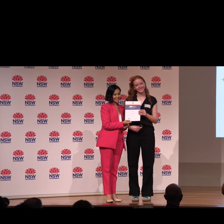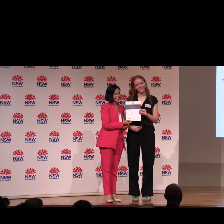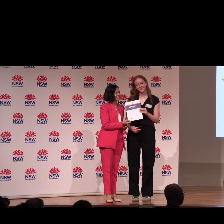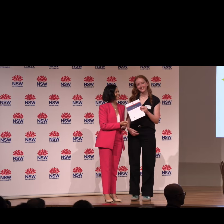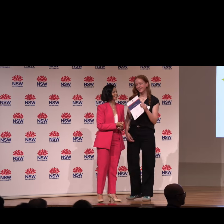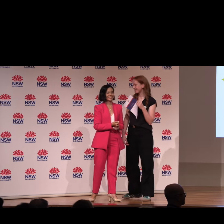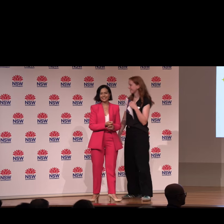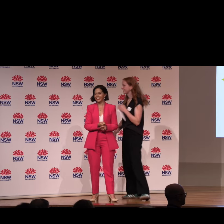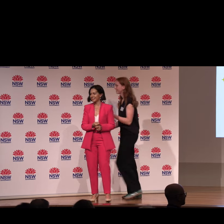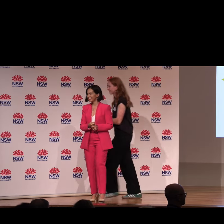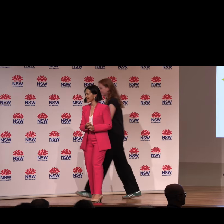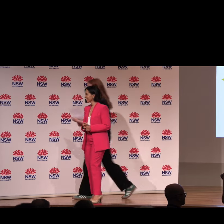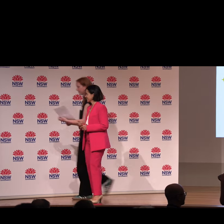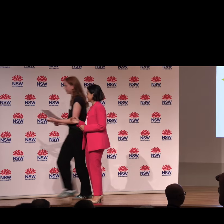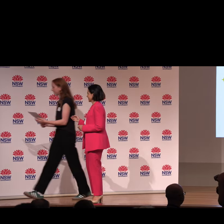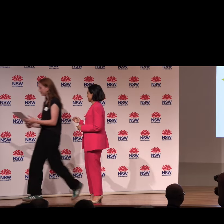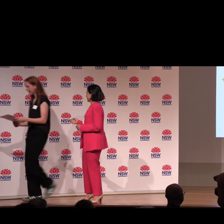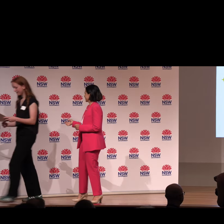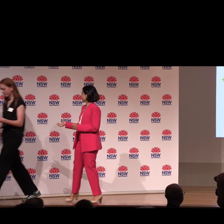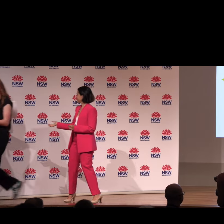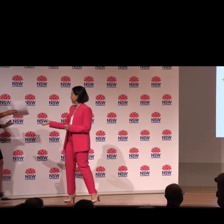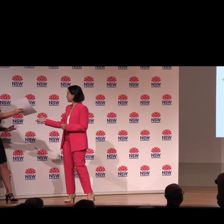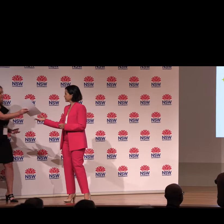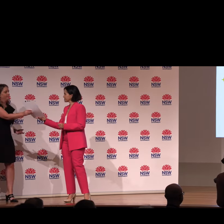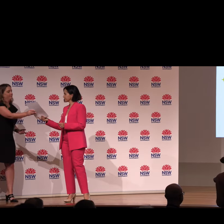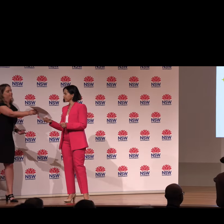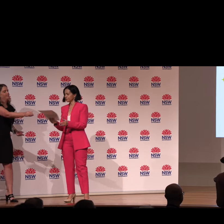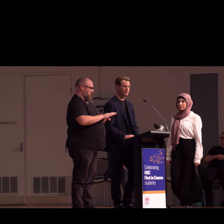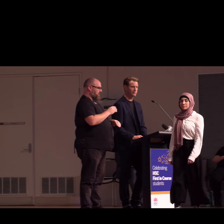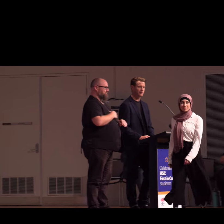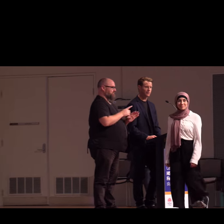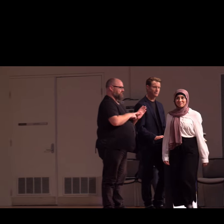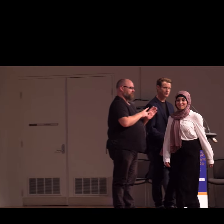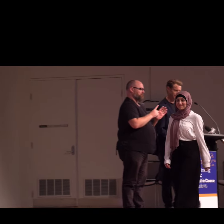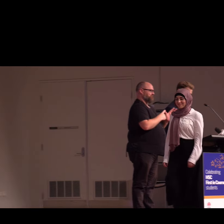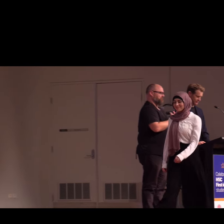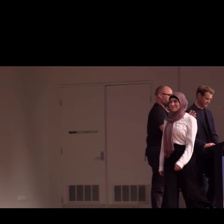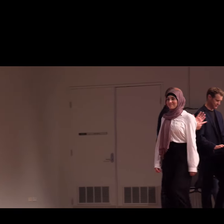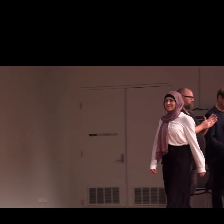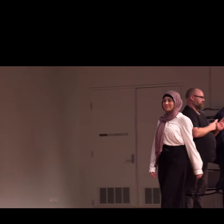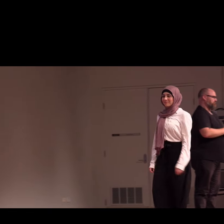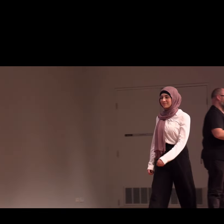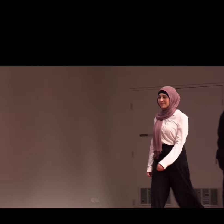Earth and environmental science, Yara Nafaji, Al Nuri Muslim School.